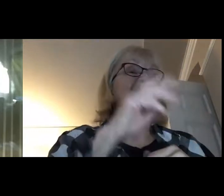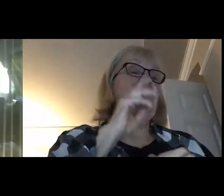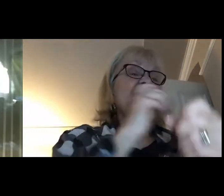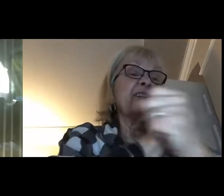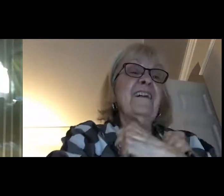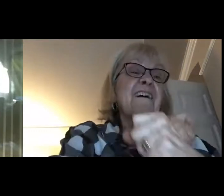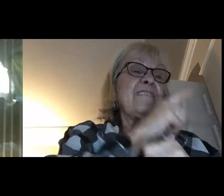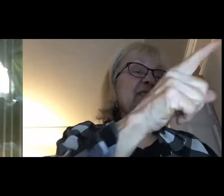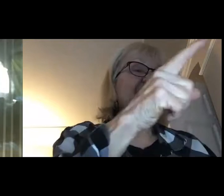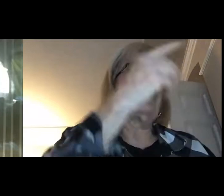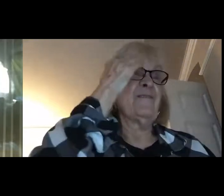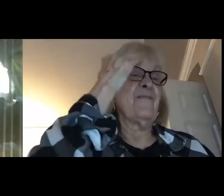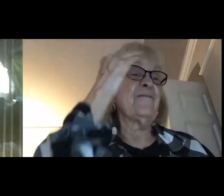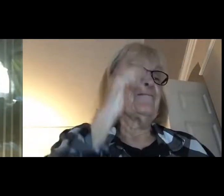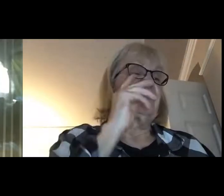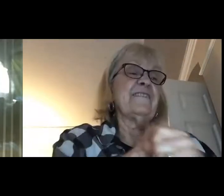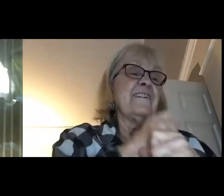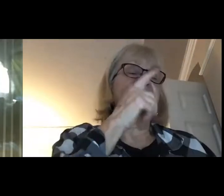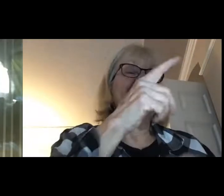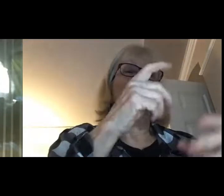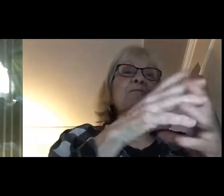different committees. And,